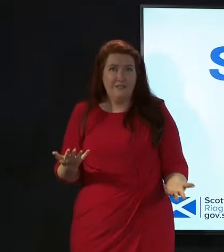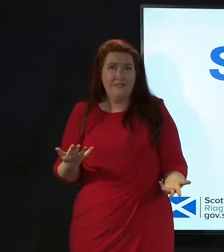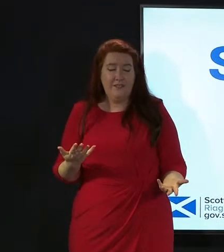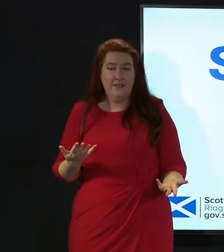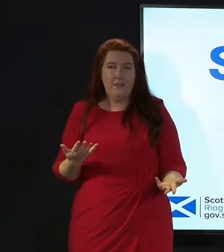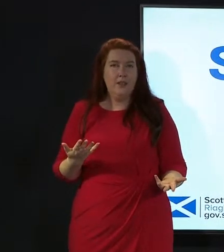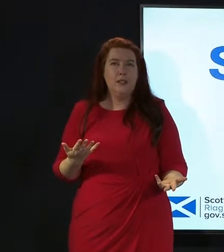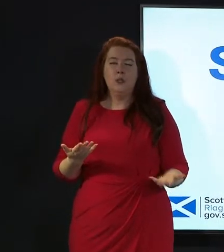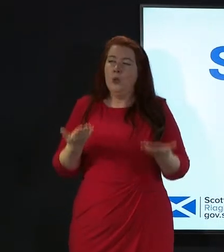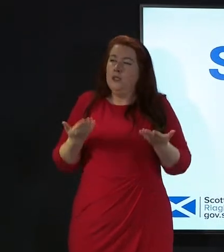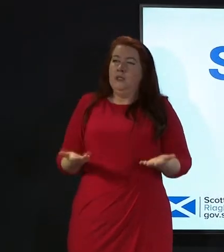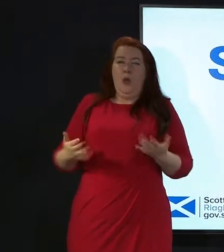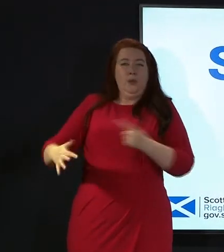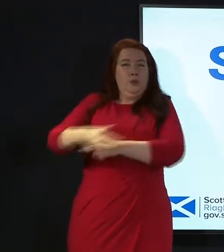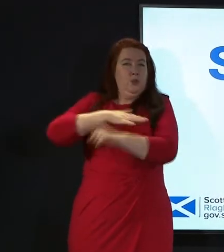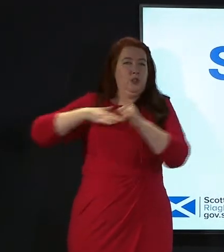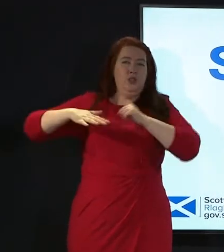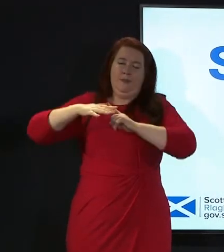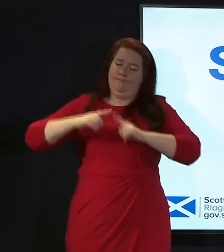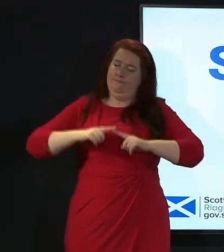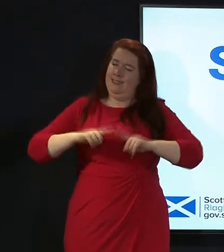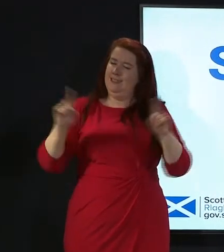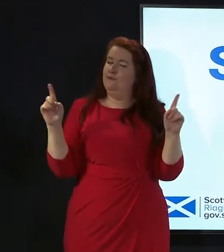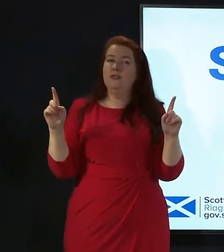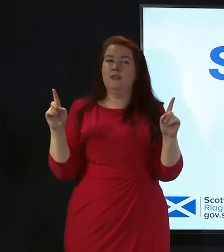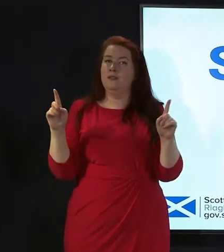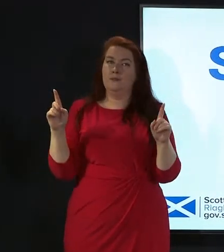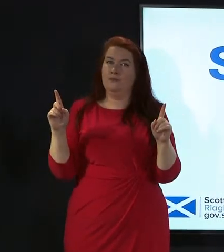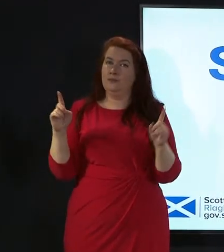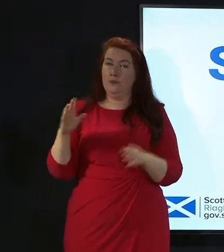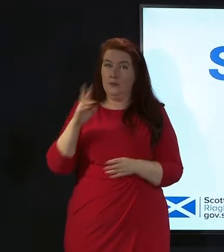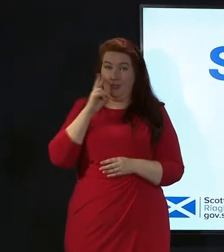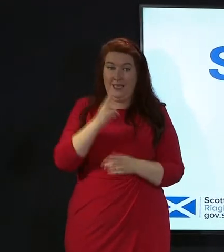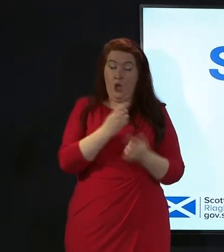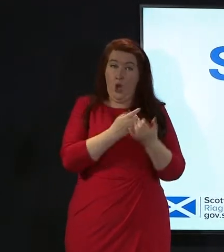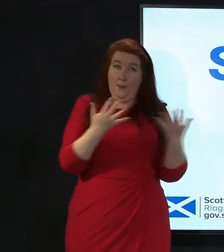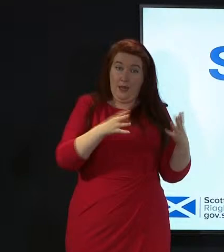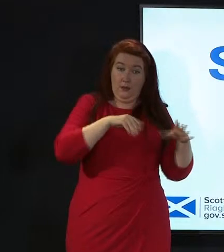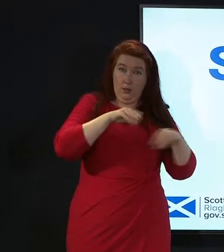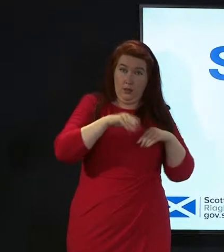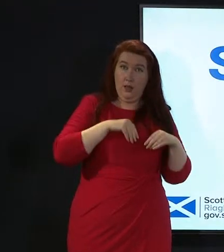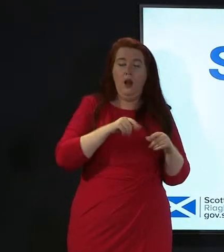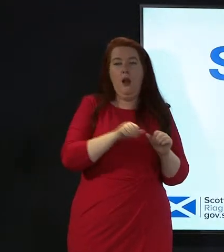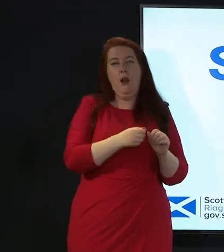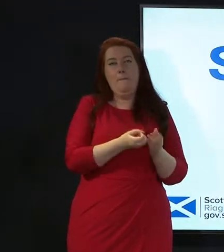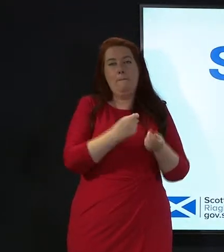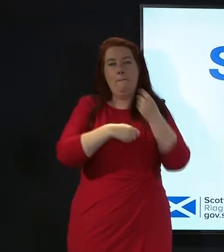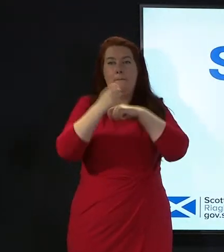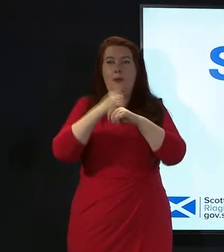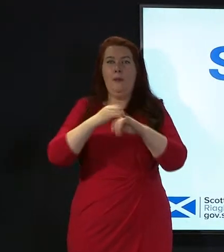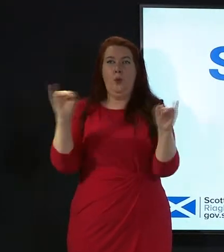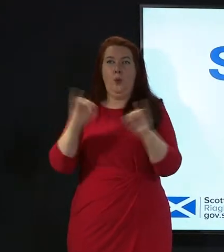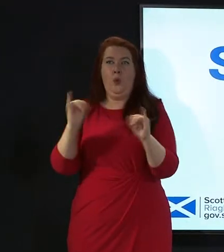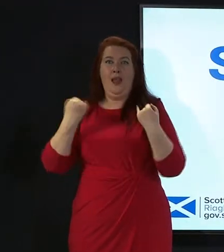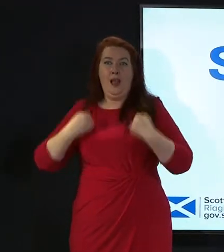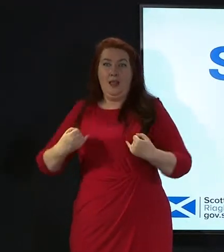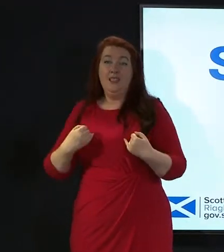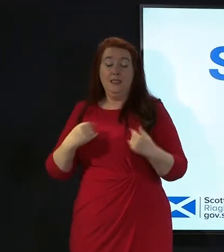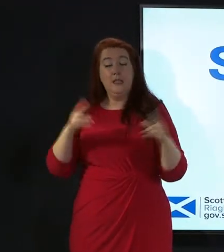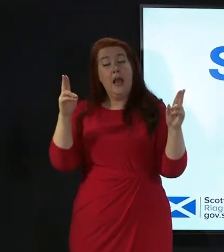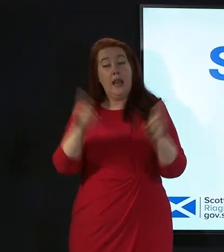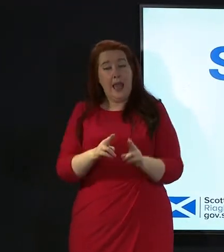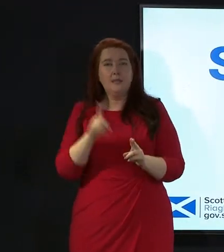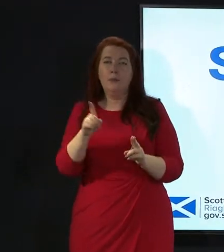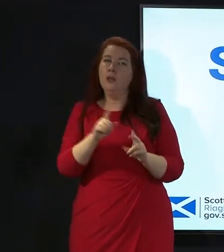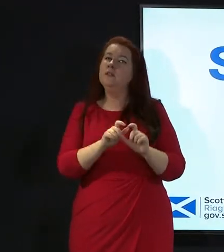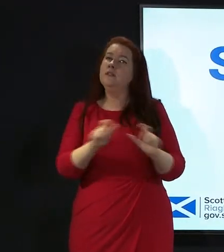has already changed because we are seeing that link between cases and serious illness weakening. But it's not completely broken, and